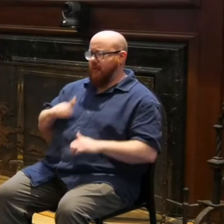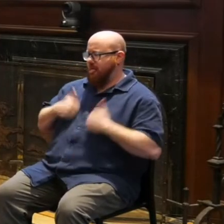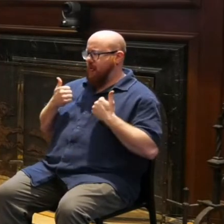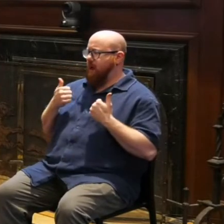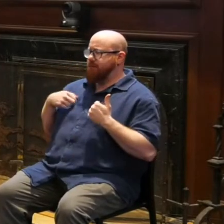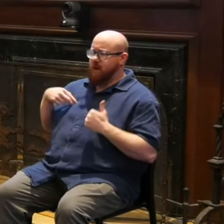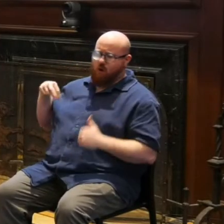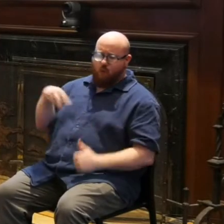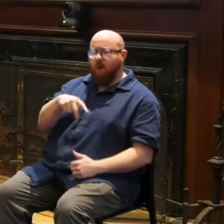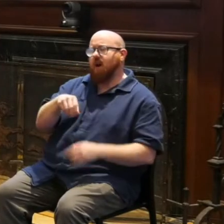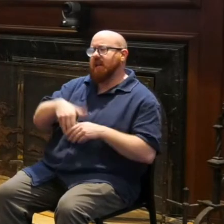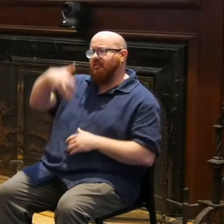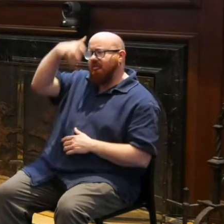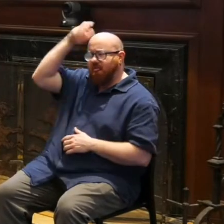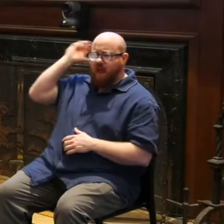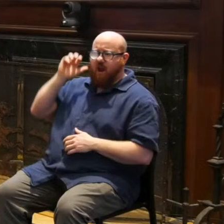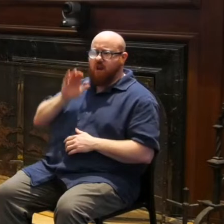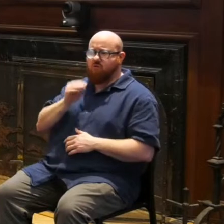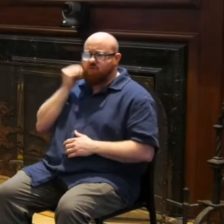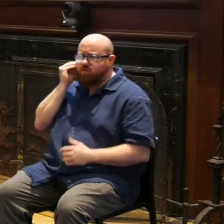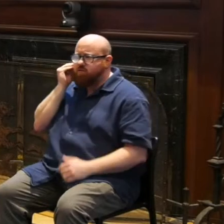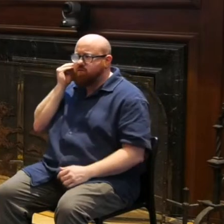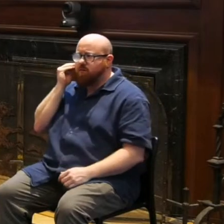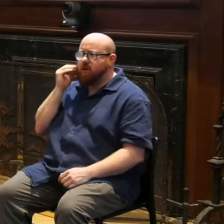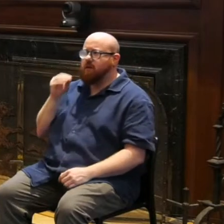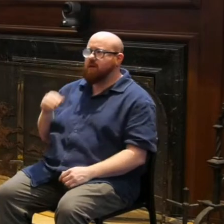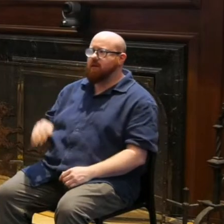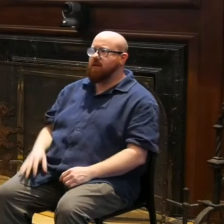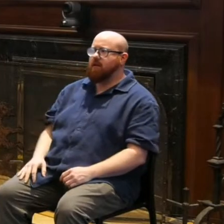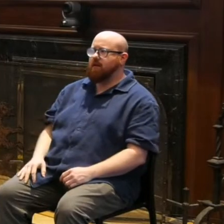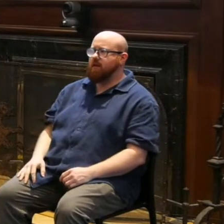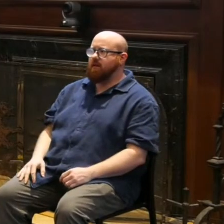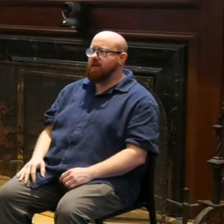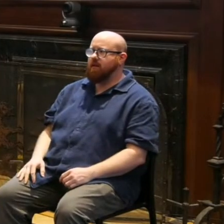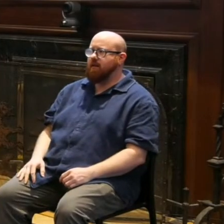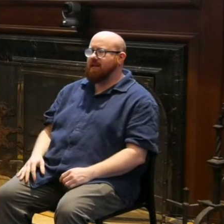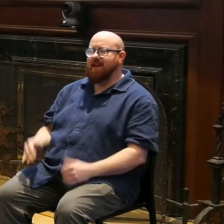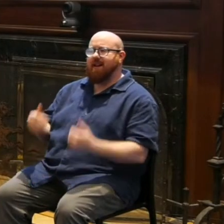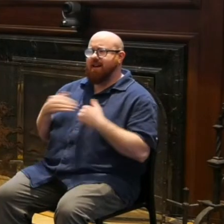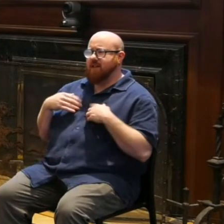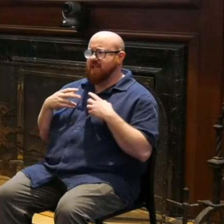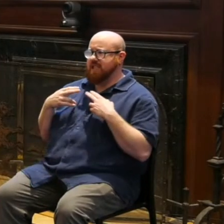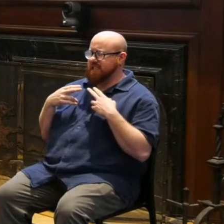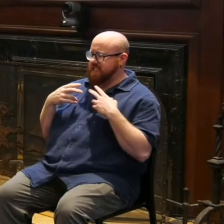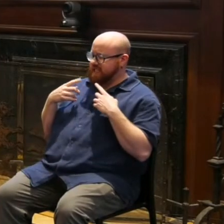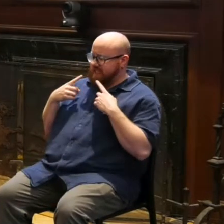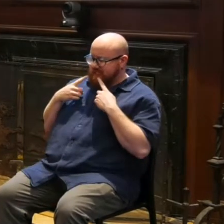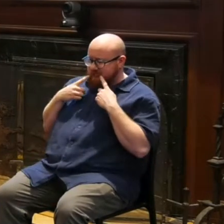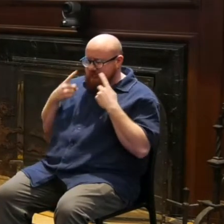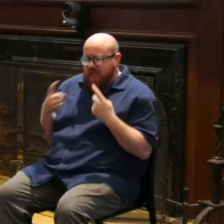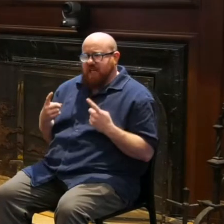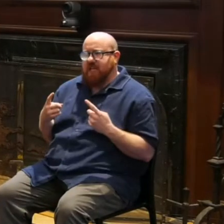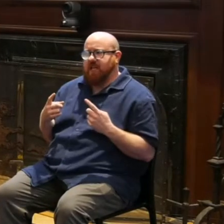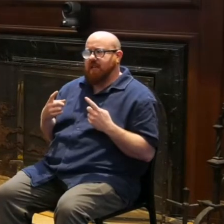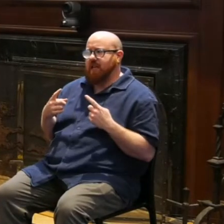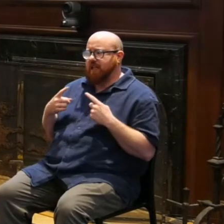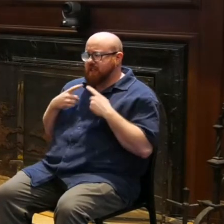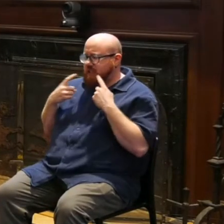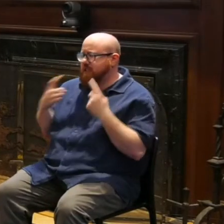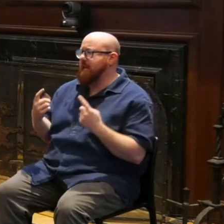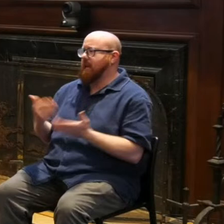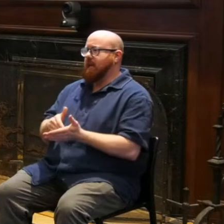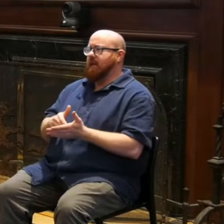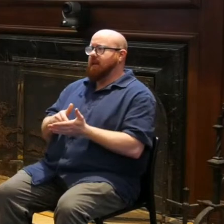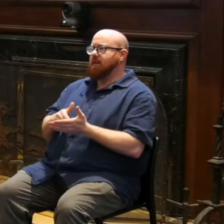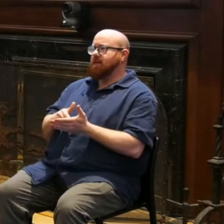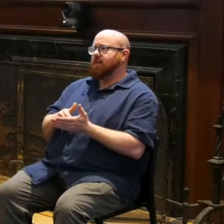in a lion's den. There has been sin after sin. So when the gig is